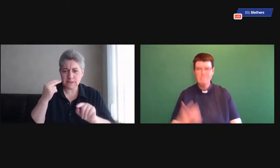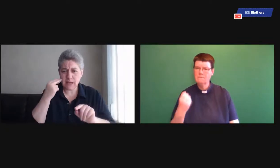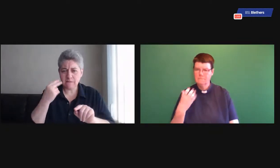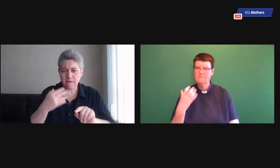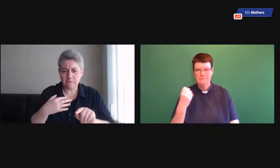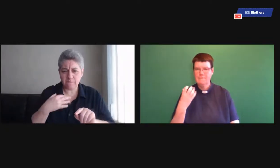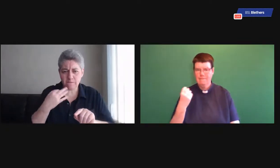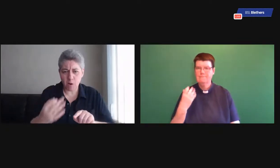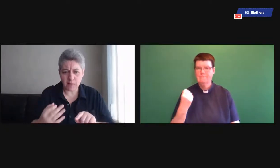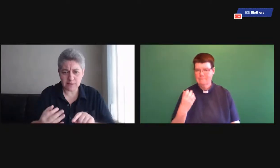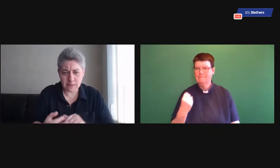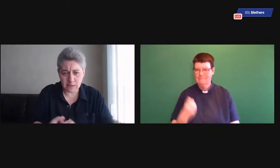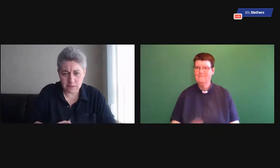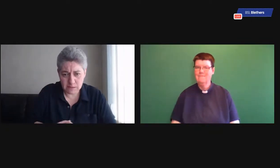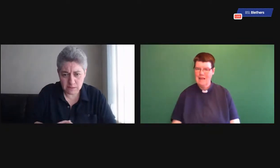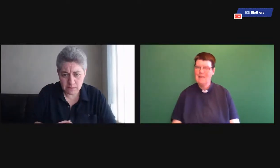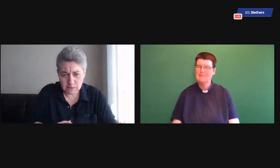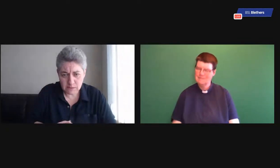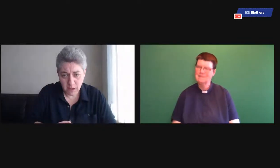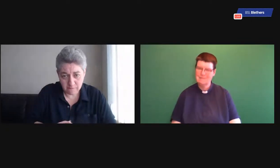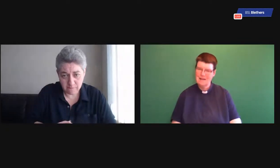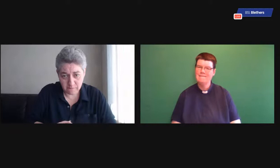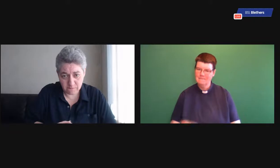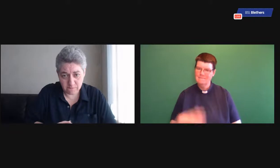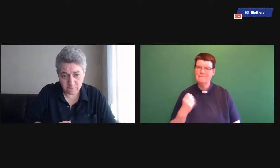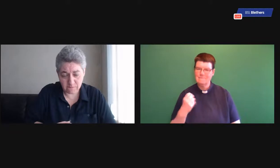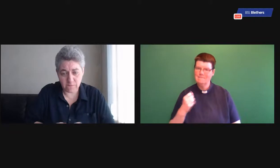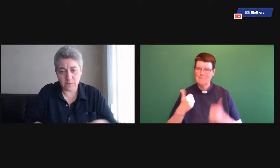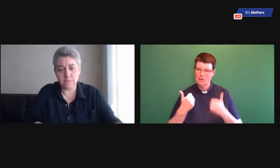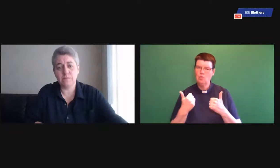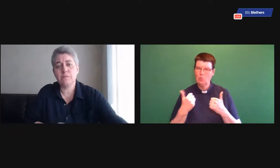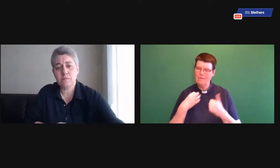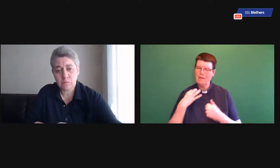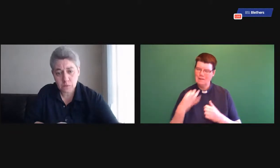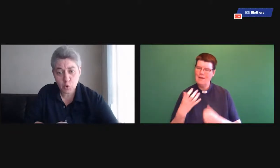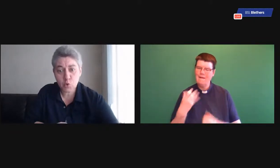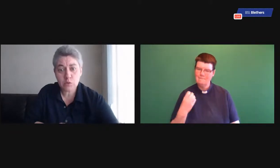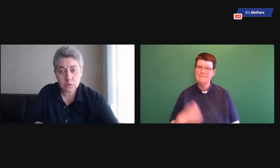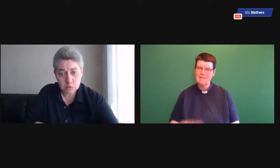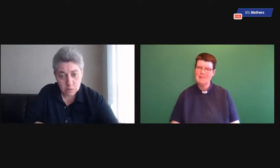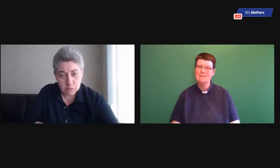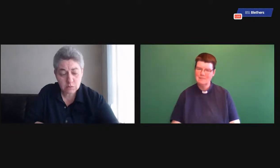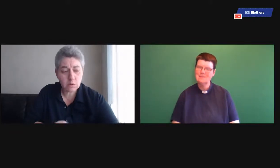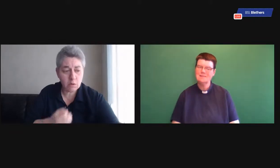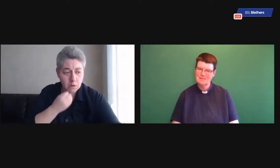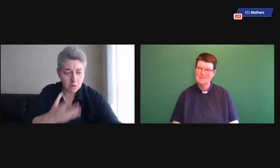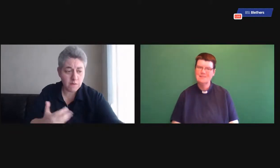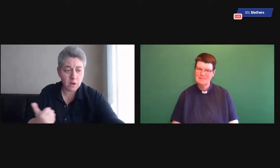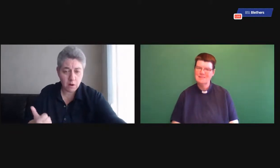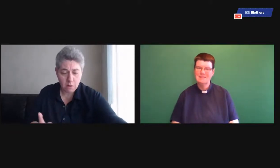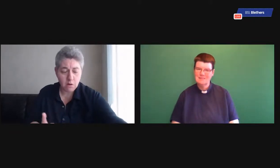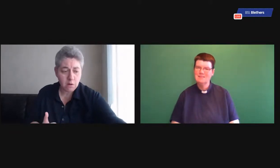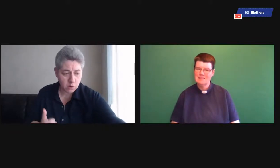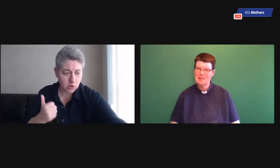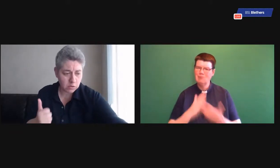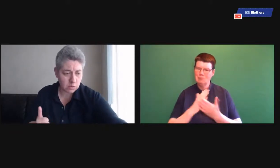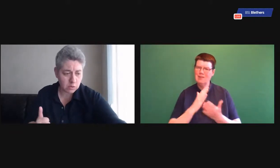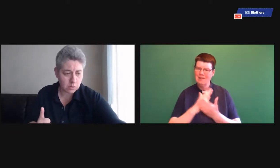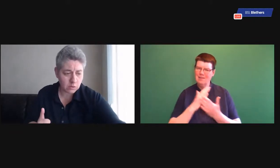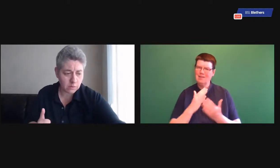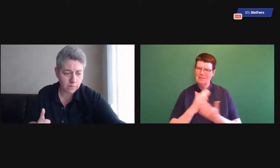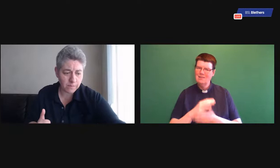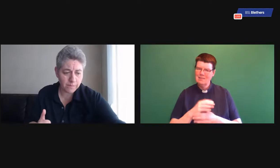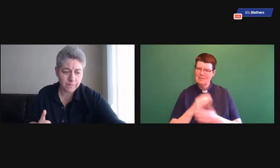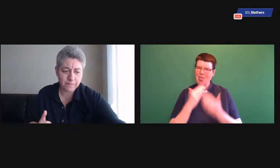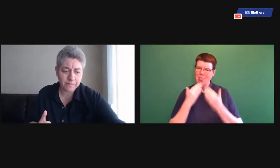that you can turn on to support you when you need? Absolutely, I do, Avril. I do. They're really good volunteers.